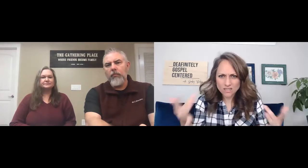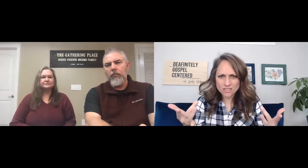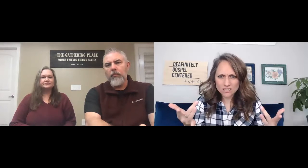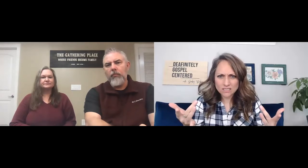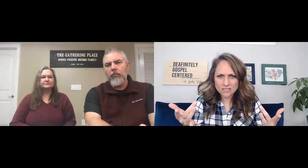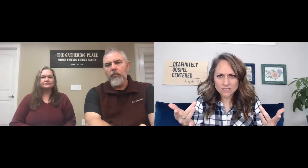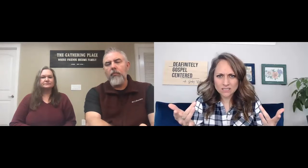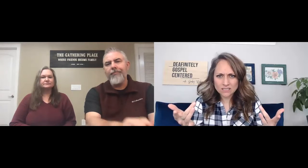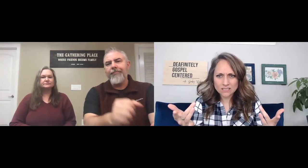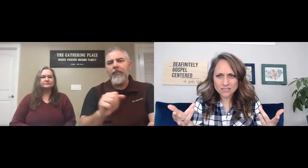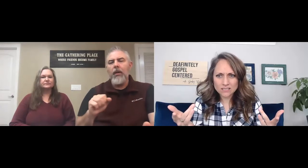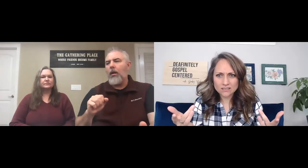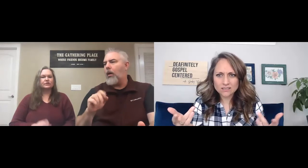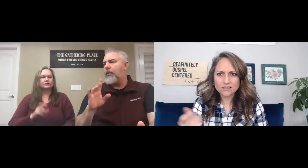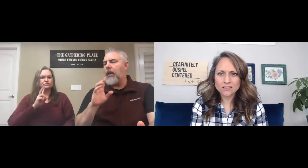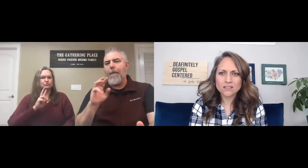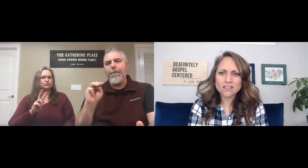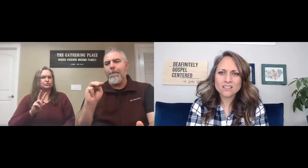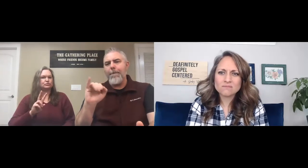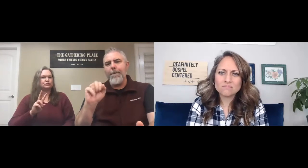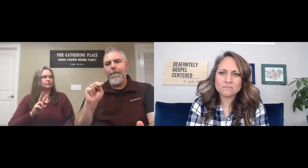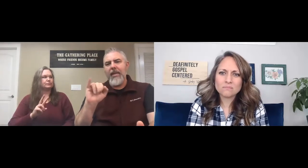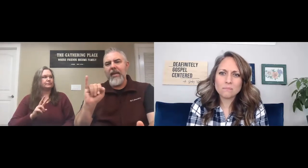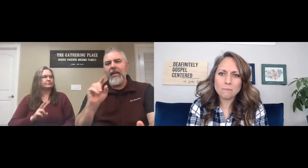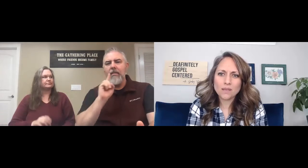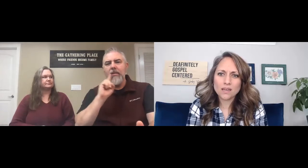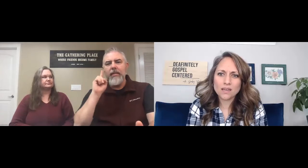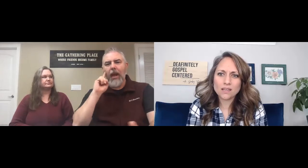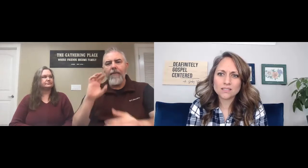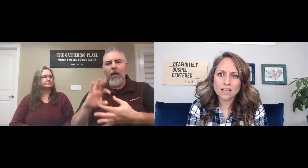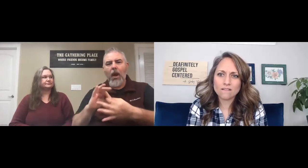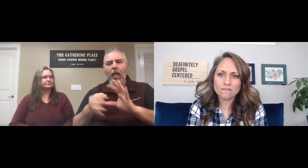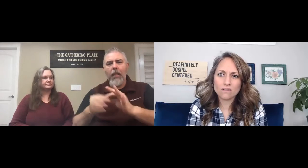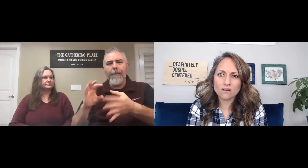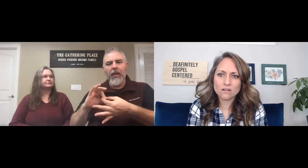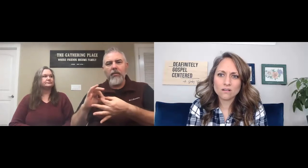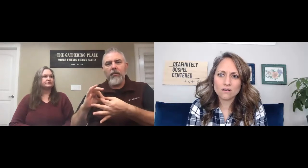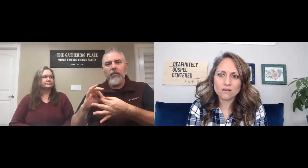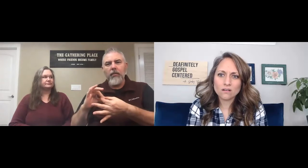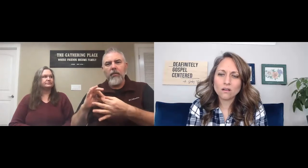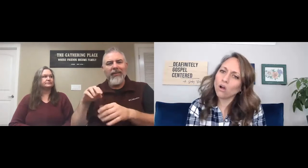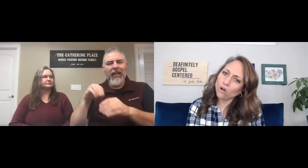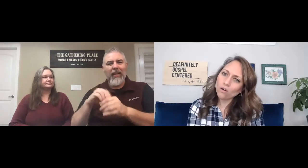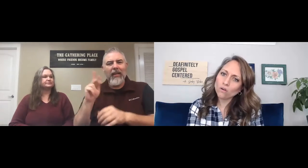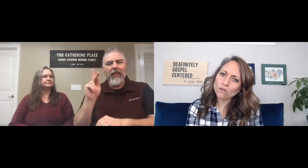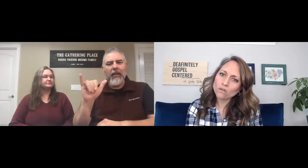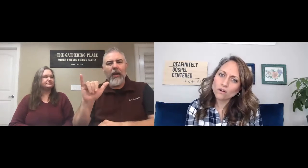so you went to different schools. So the first time you met was at a school event? Yeah, it was at a mini deaf Olympic